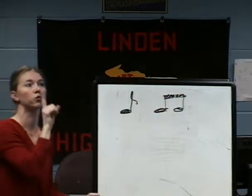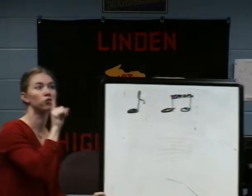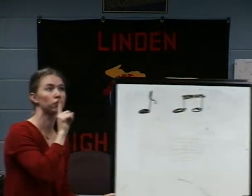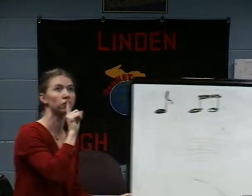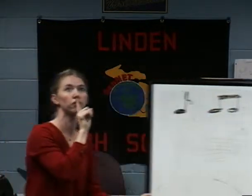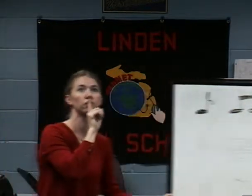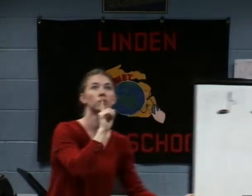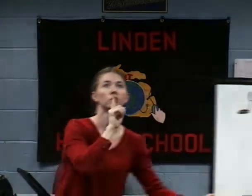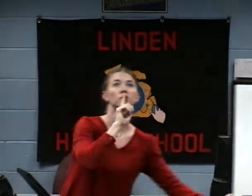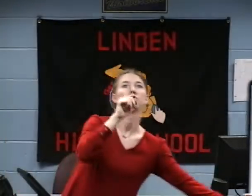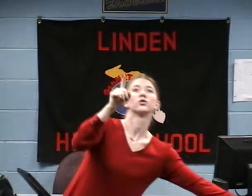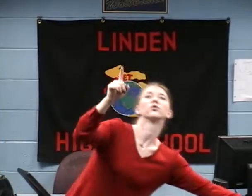Gentlemen.